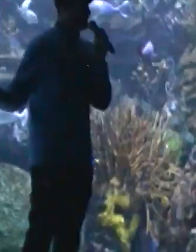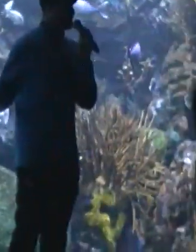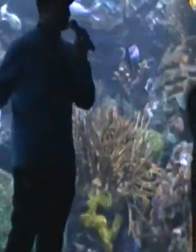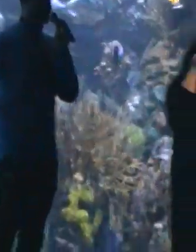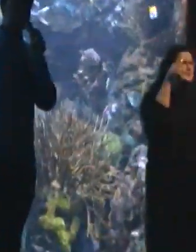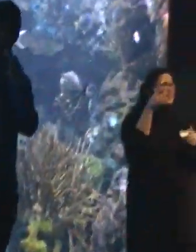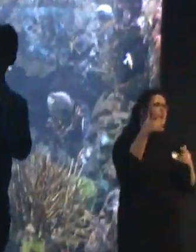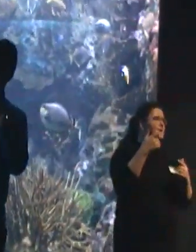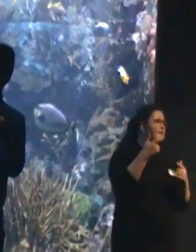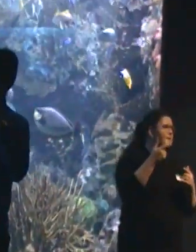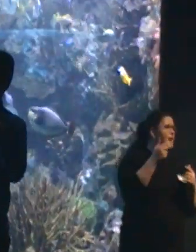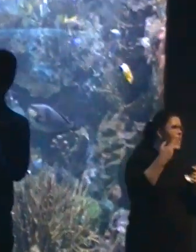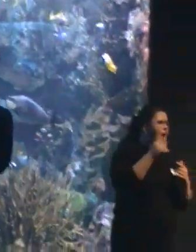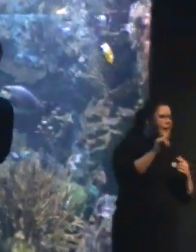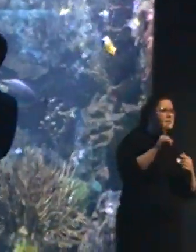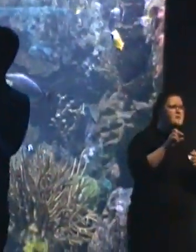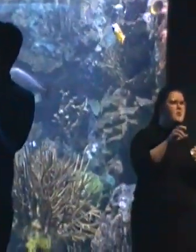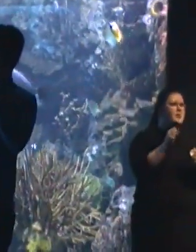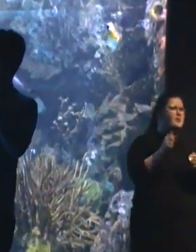audience, dinosaurs.